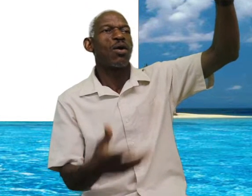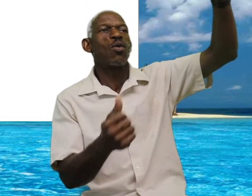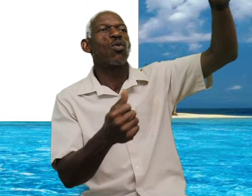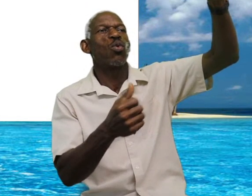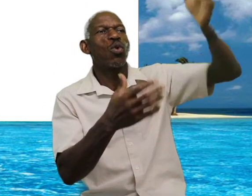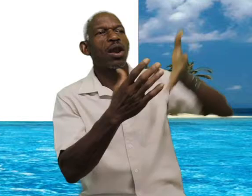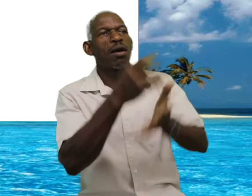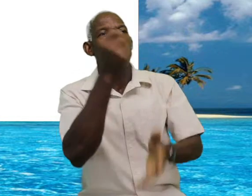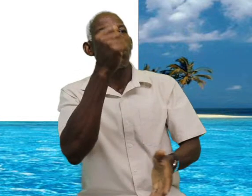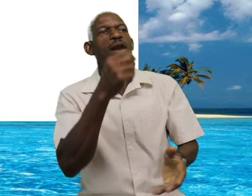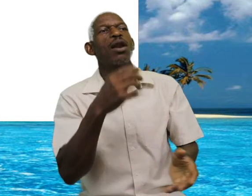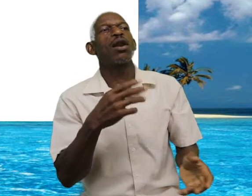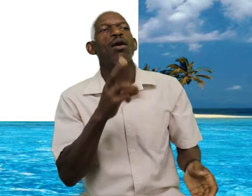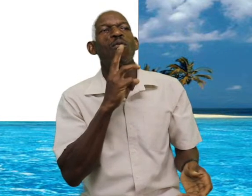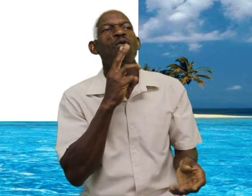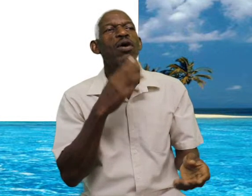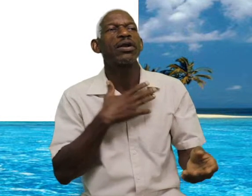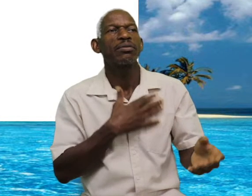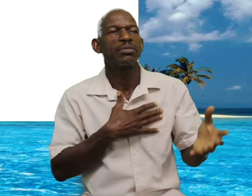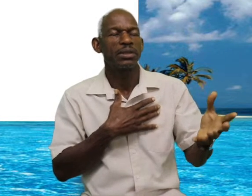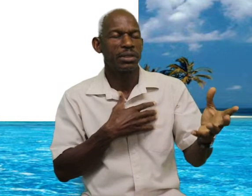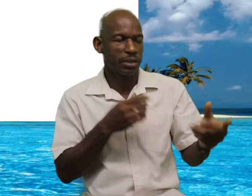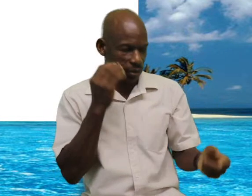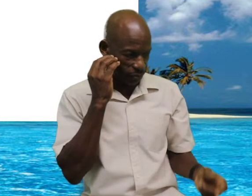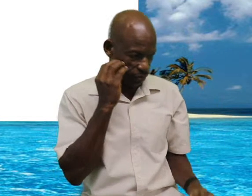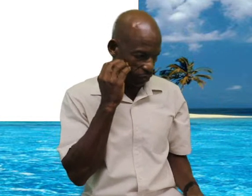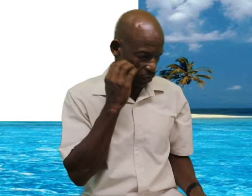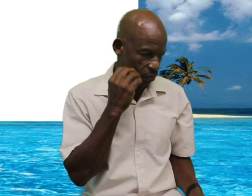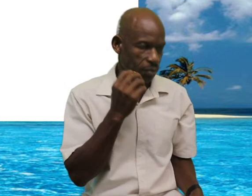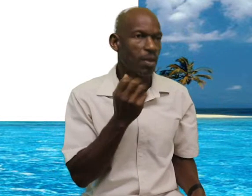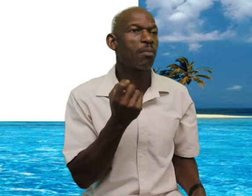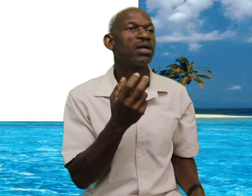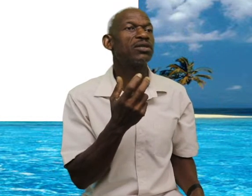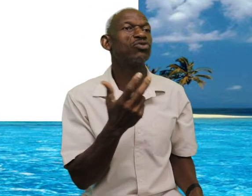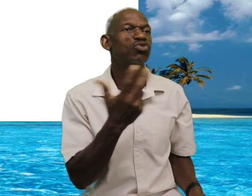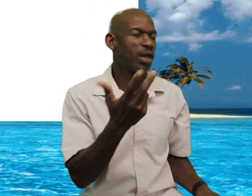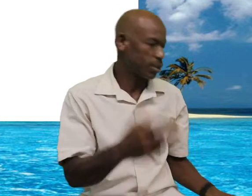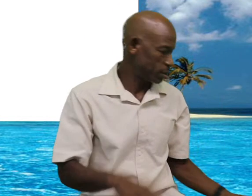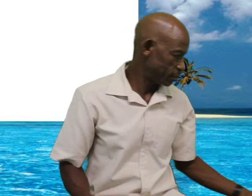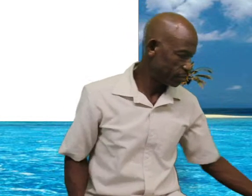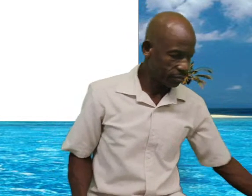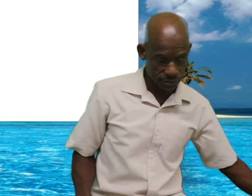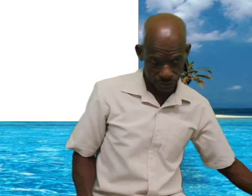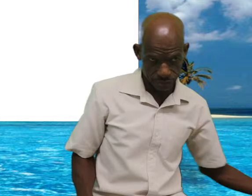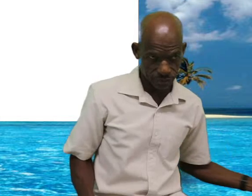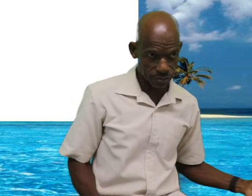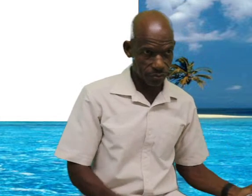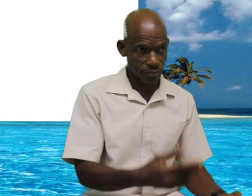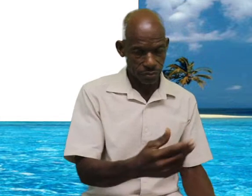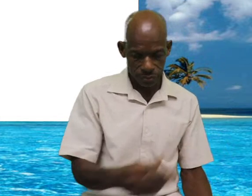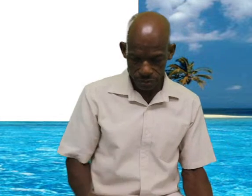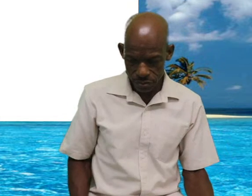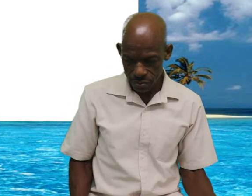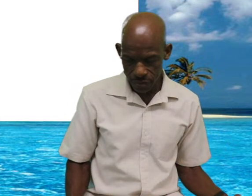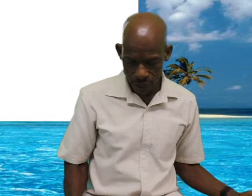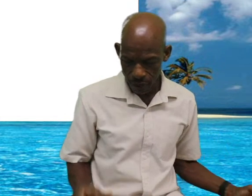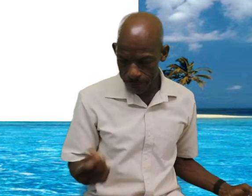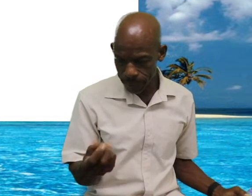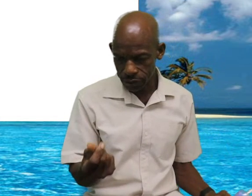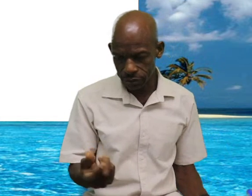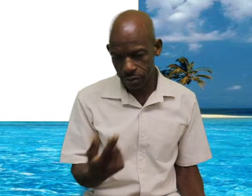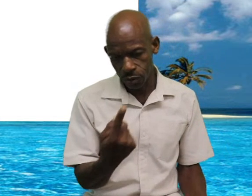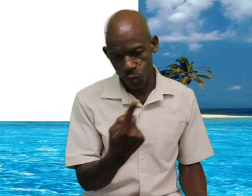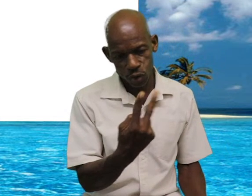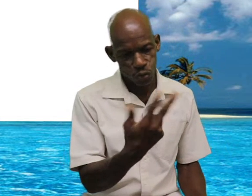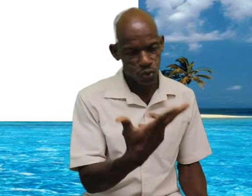something. So I bought something from a person. So it wasn't given to me just